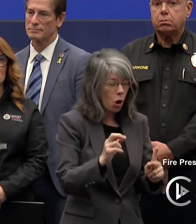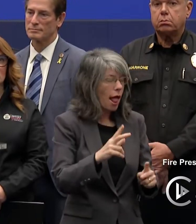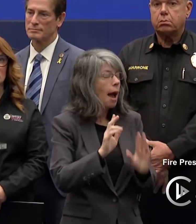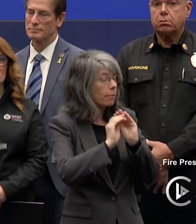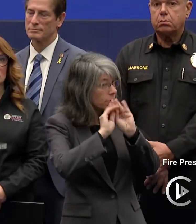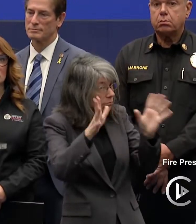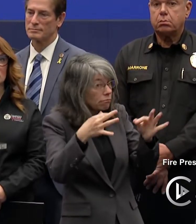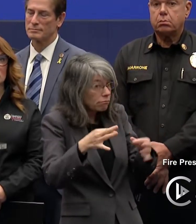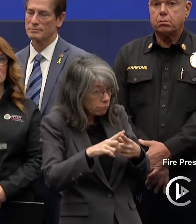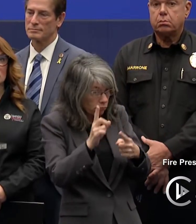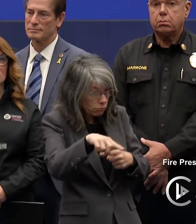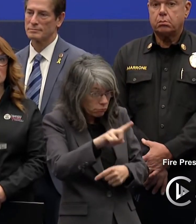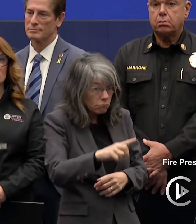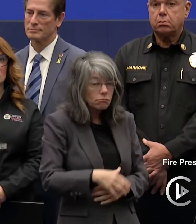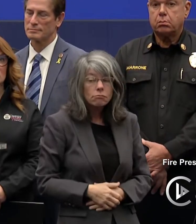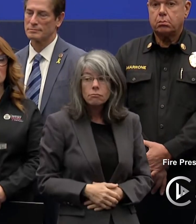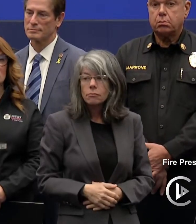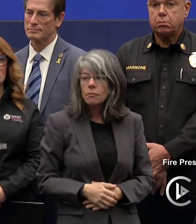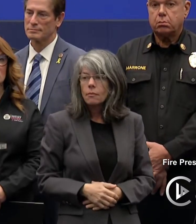very clear.